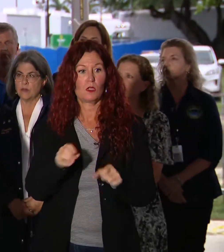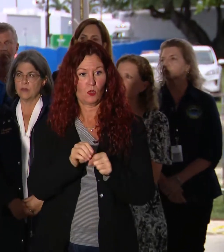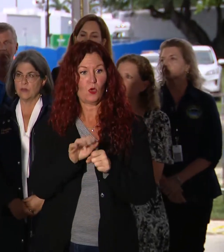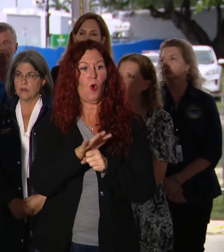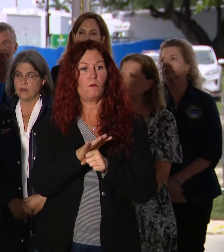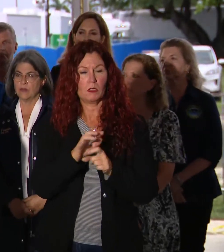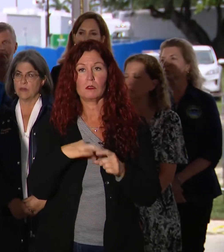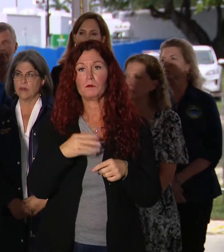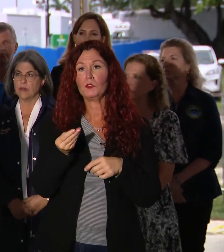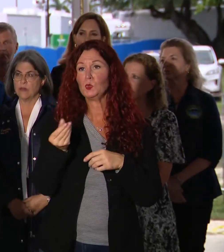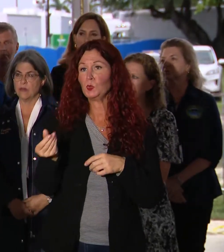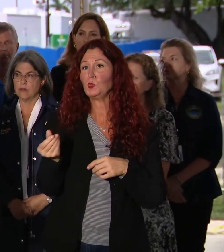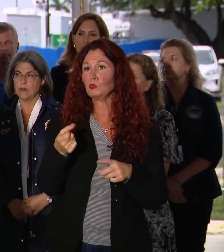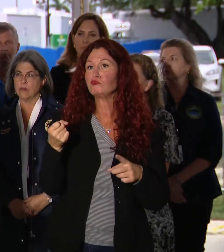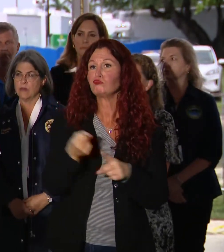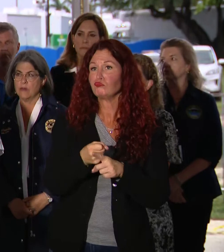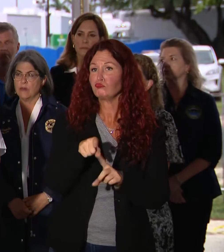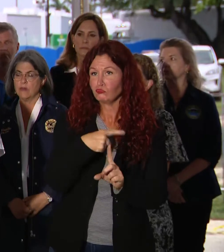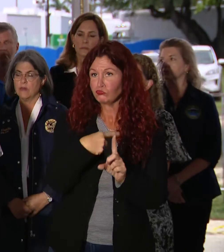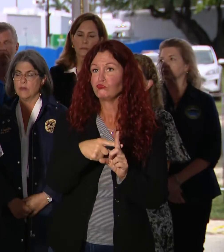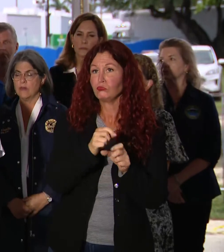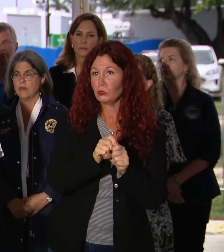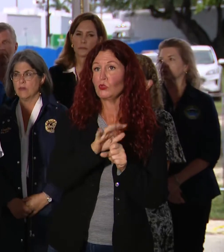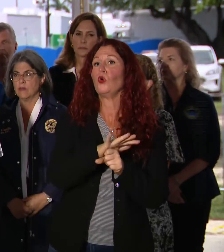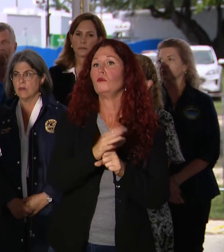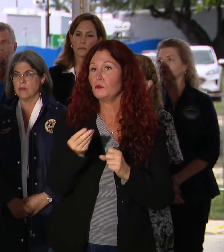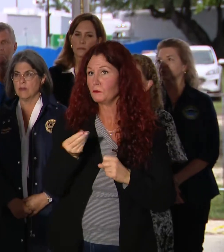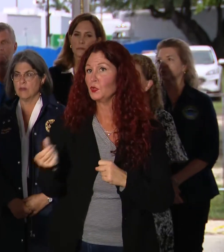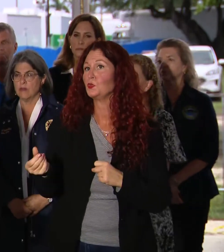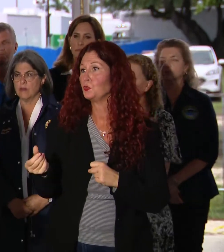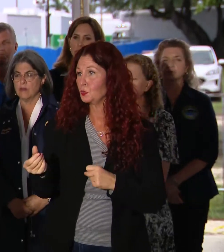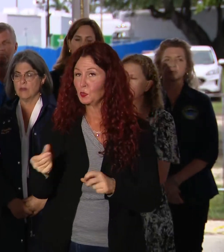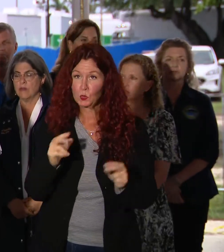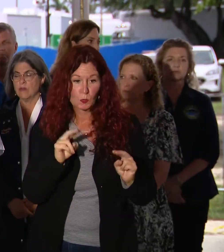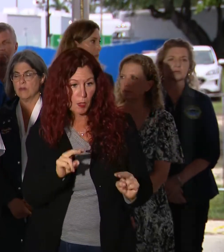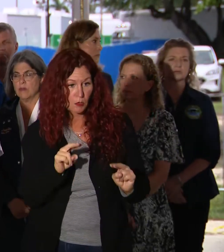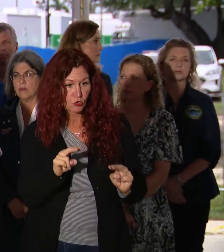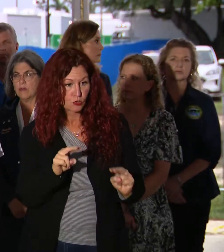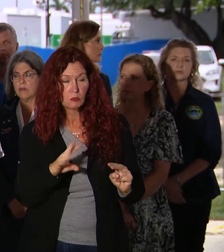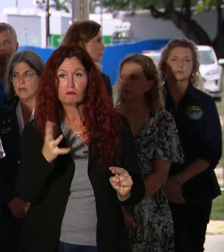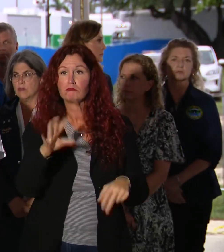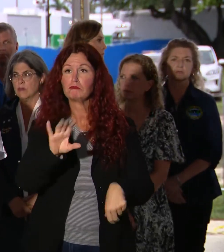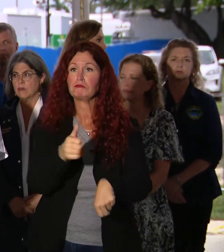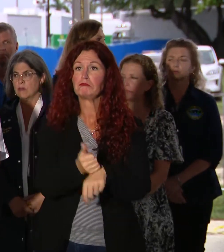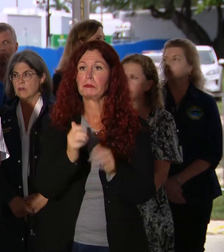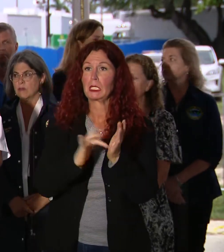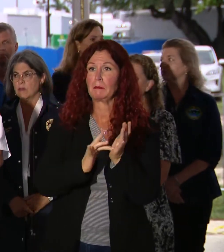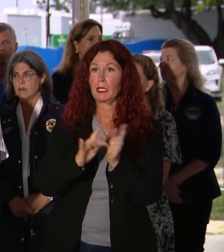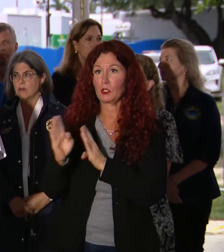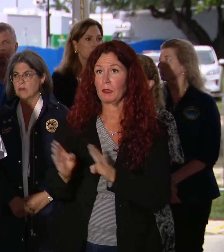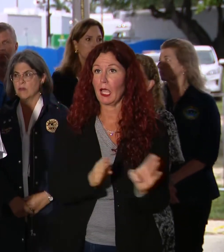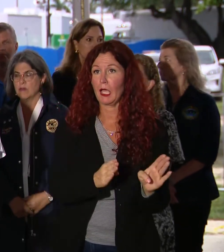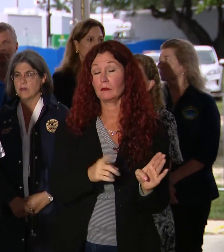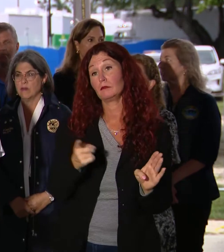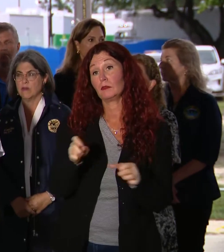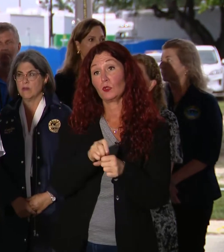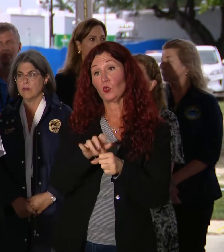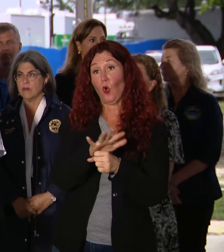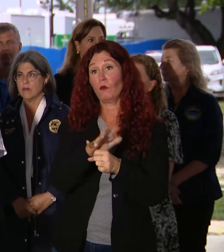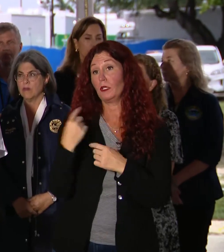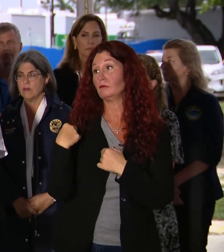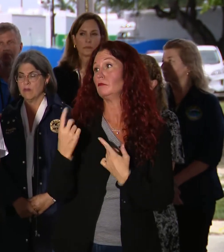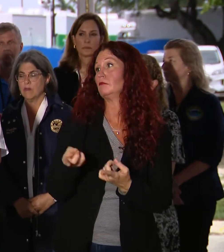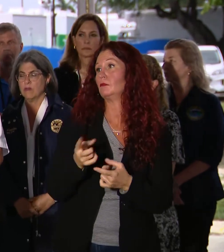a few cases. So we're monitoring. We have our medical plan in place. This is something that we've been dealing with for the past